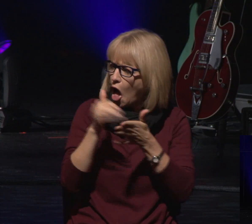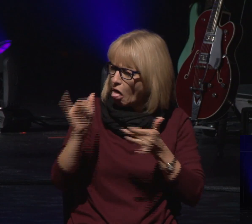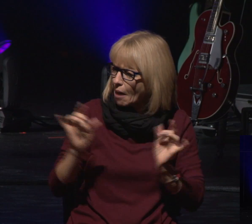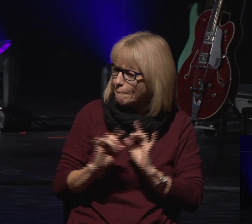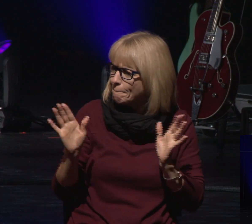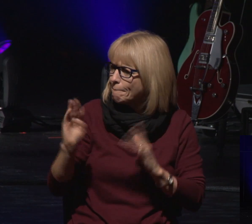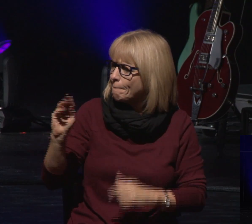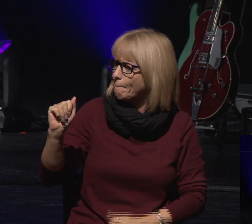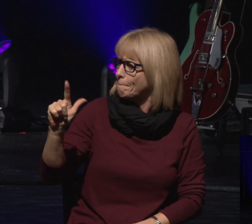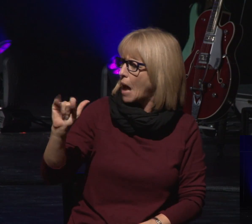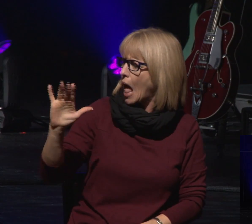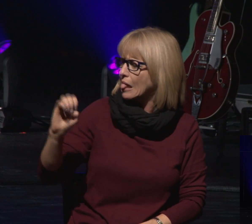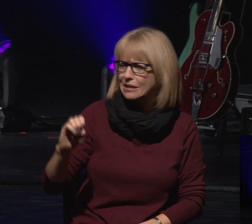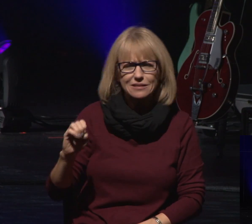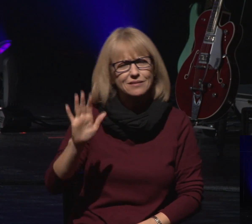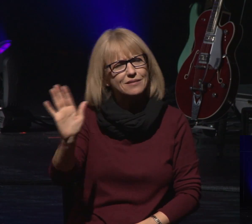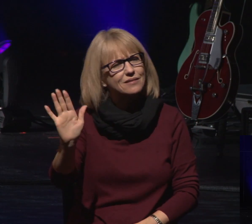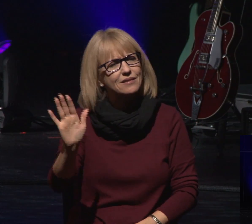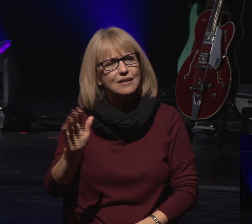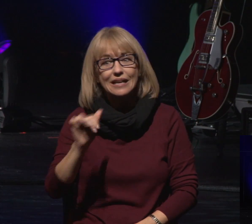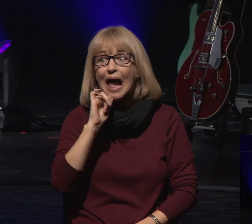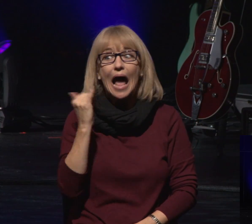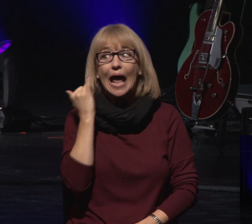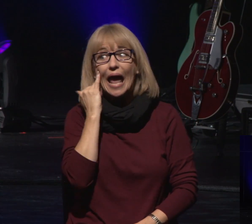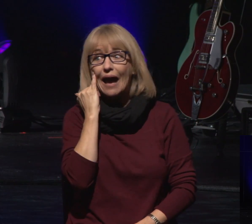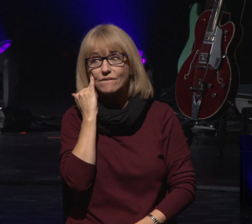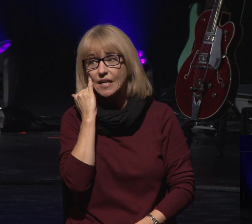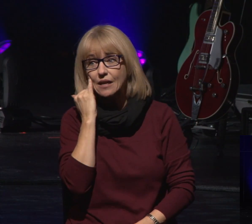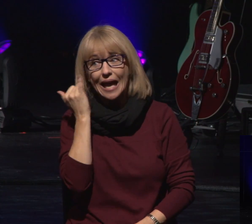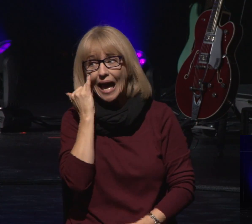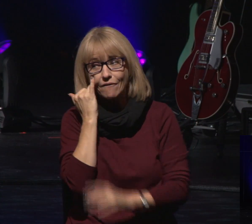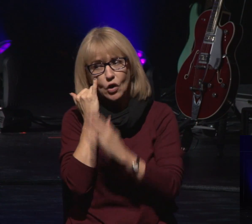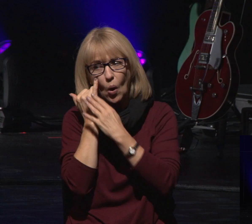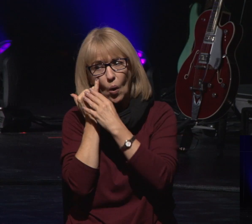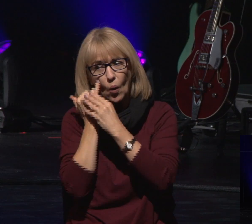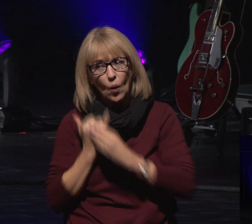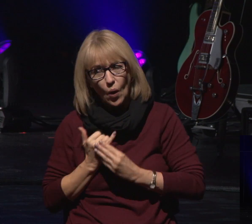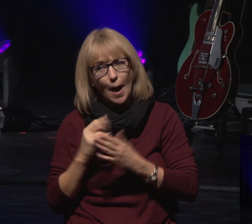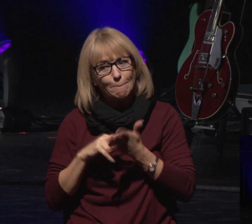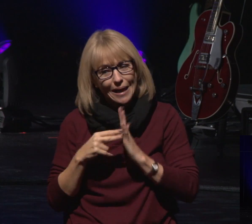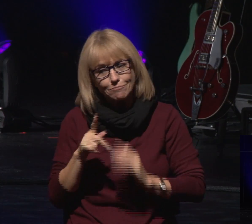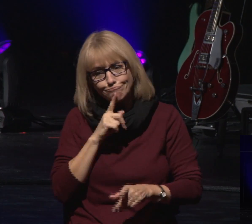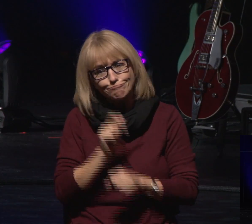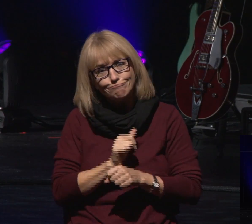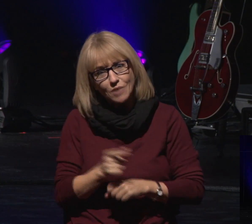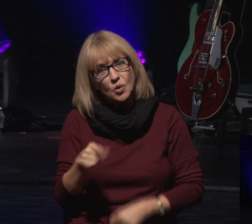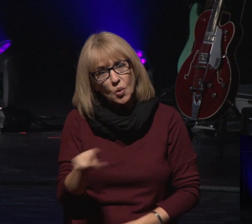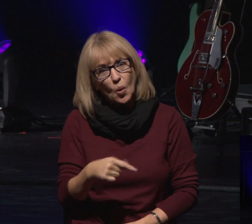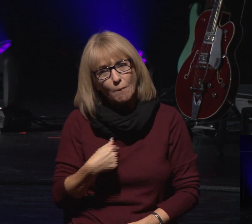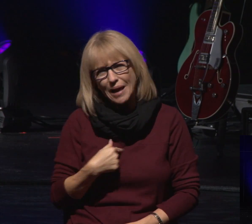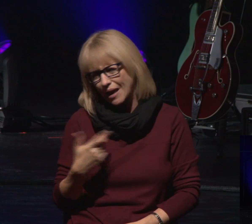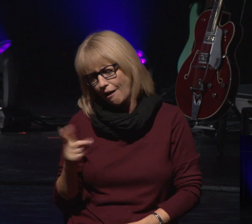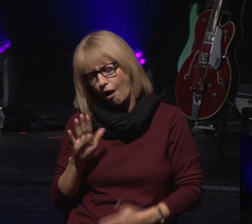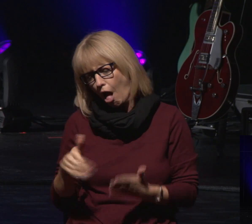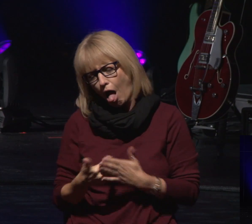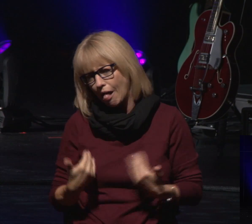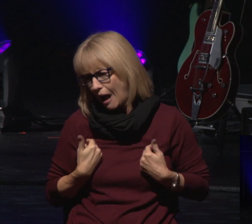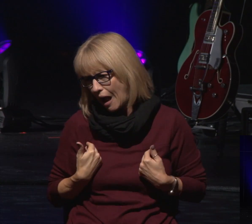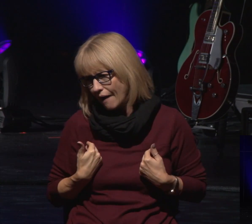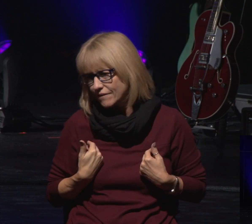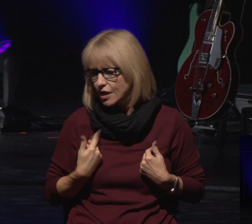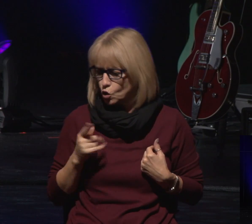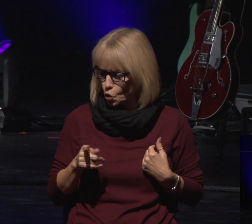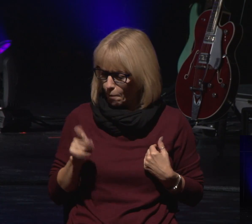saying if, it's saying you, me, because these things are going to come upon every person in this room. It says you can get rid of it. How do you get rid of